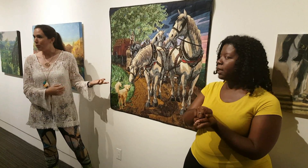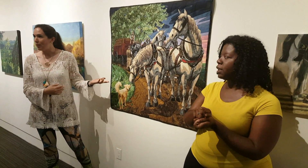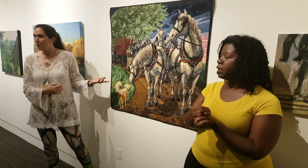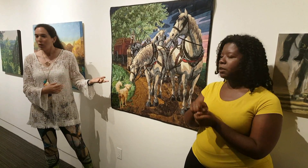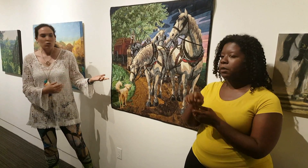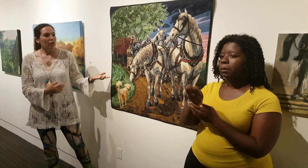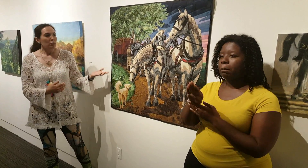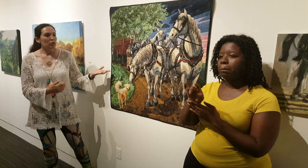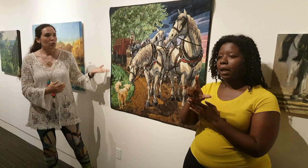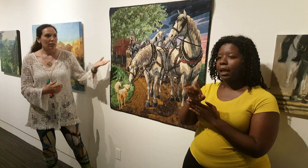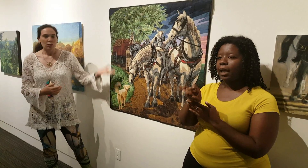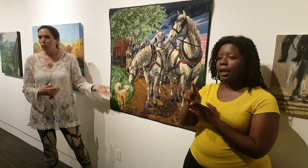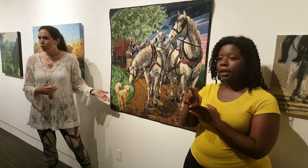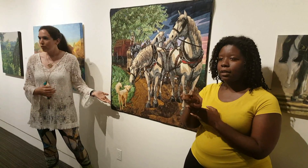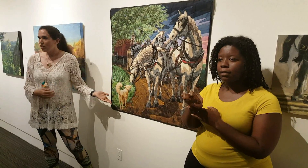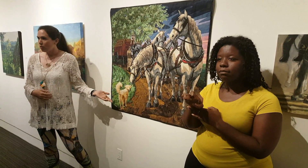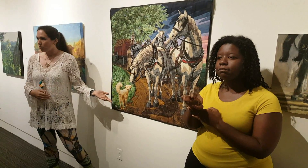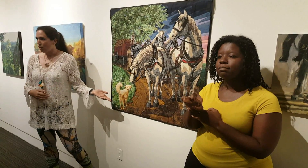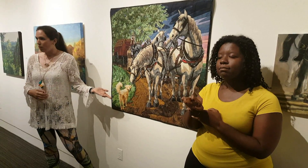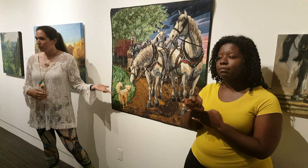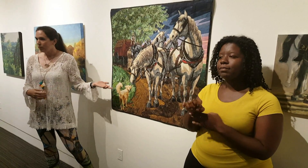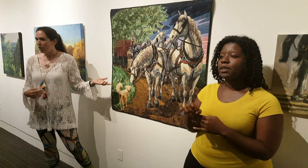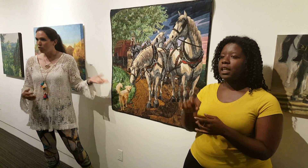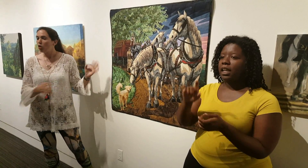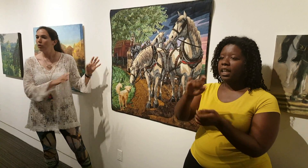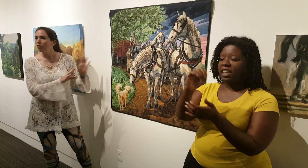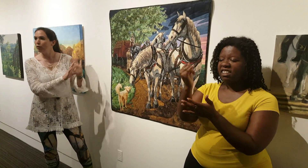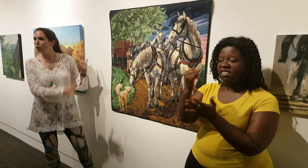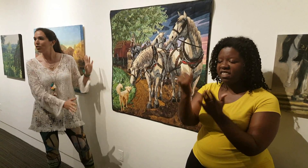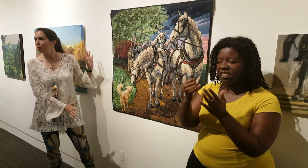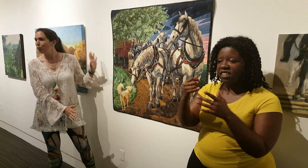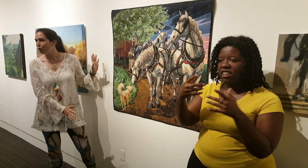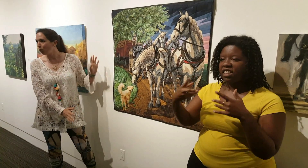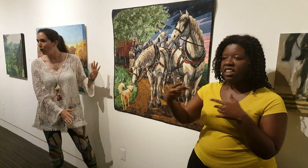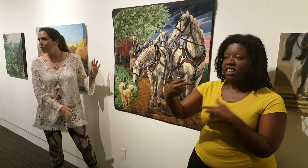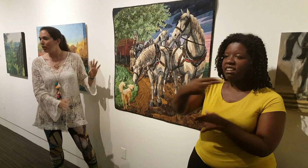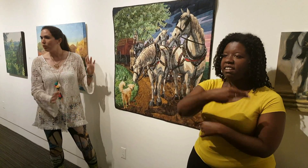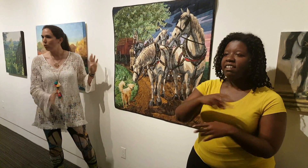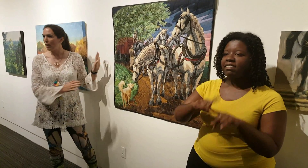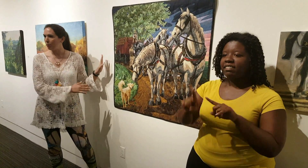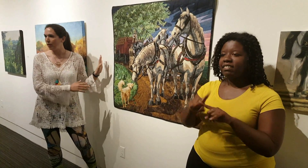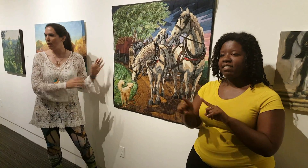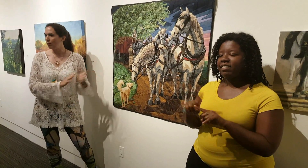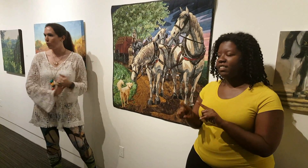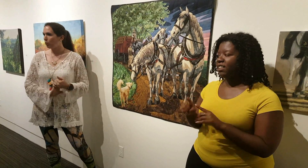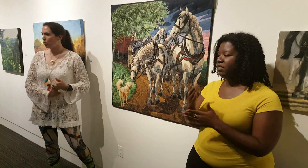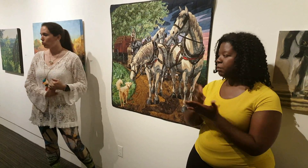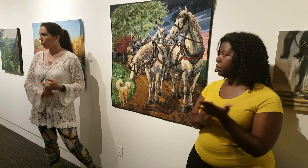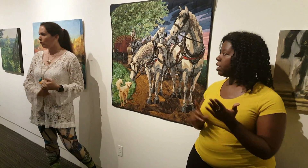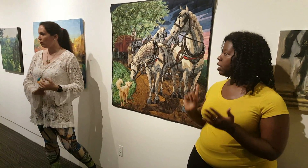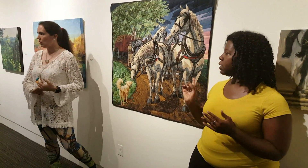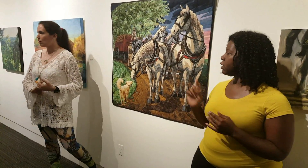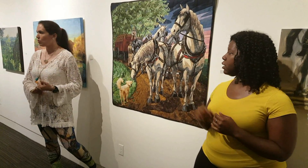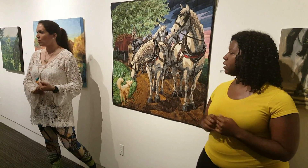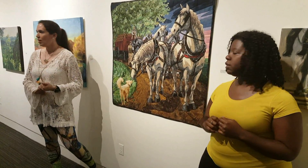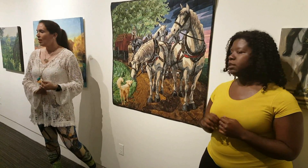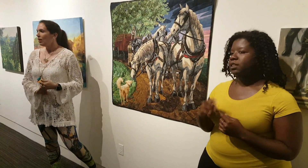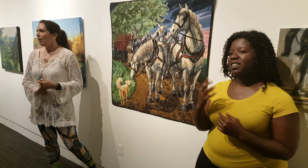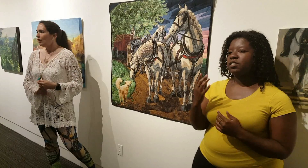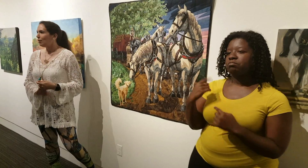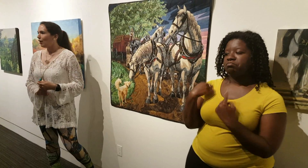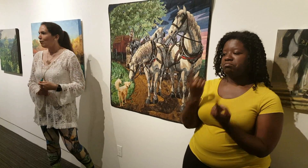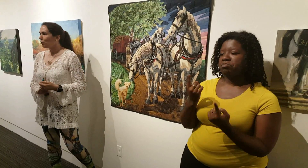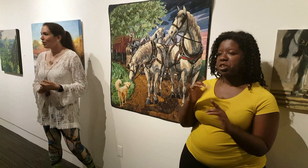of my pieces for me. So I've been doing this for 15 years now. I'm only sewing for one, but I've been doing applique fabric pictures for 15